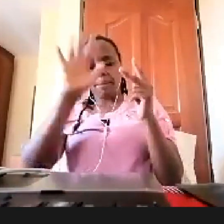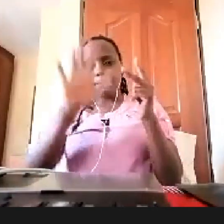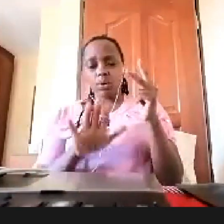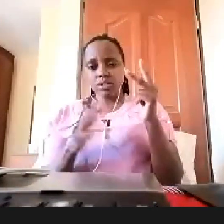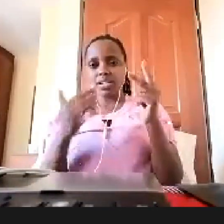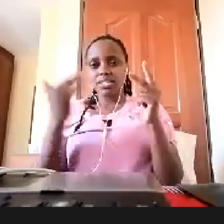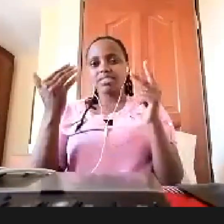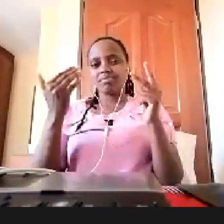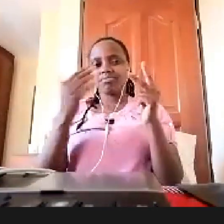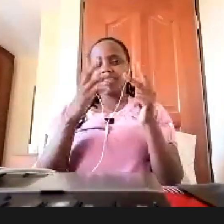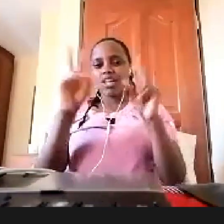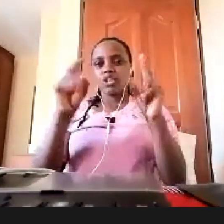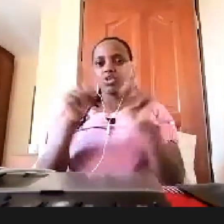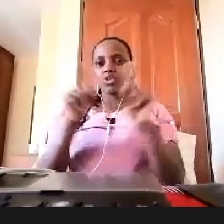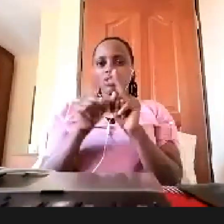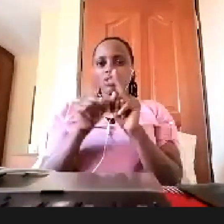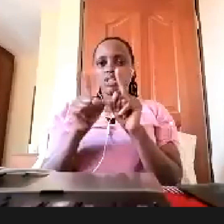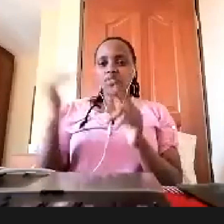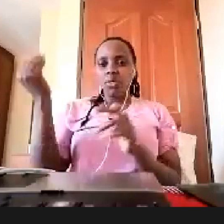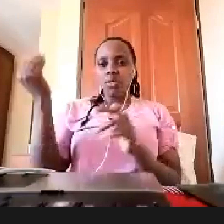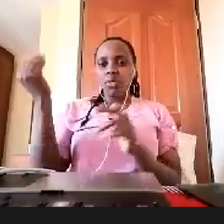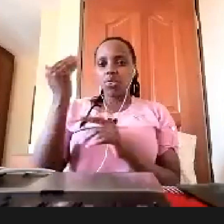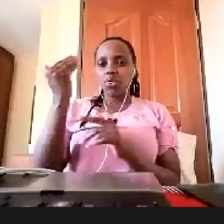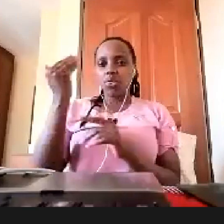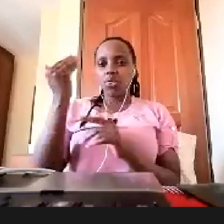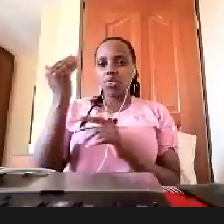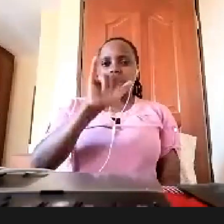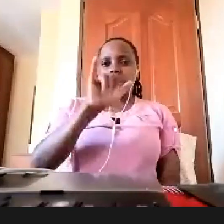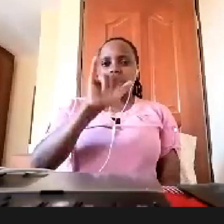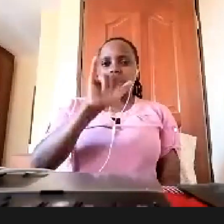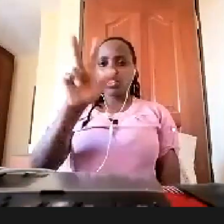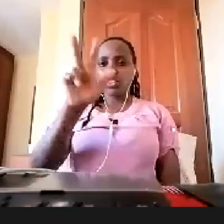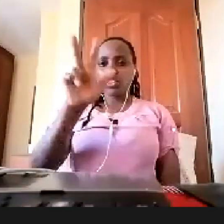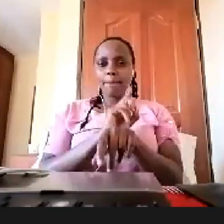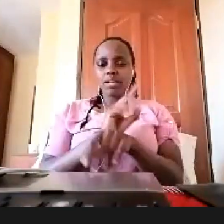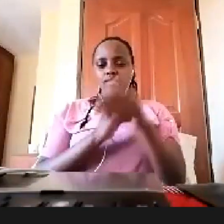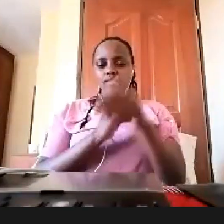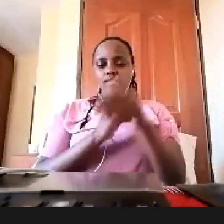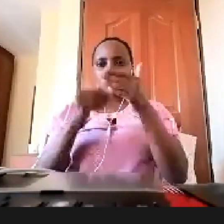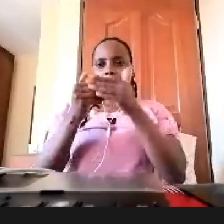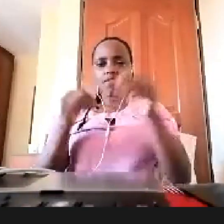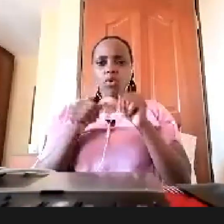would like to give Ayalu 3 minutes to weigh in on this before we